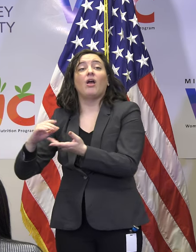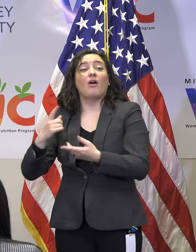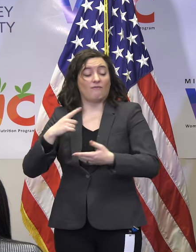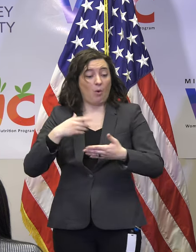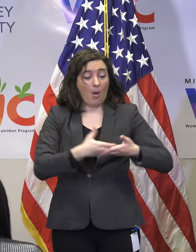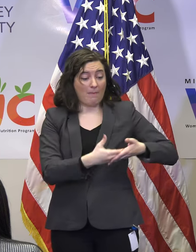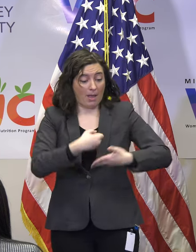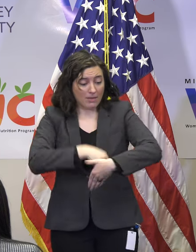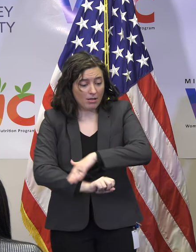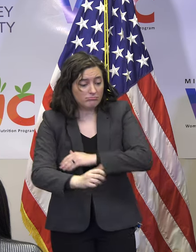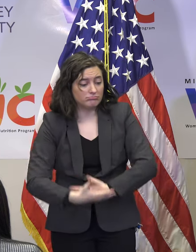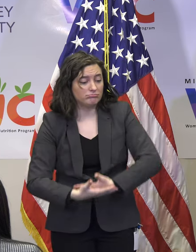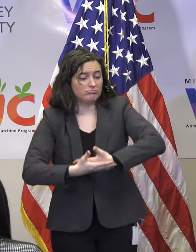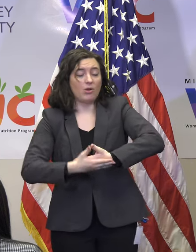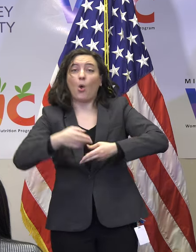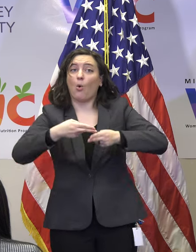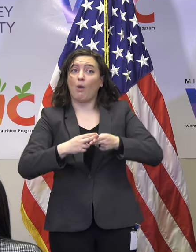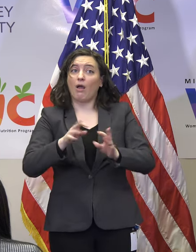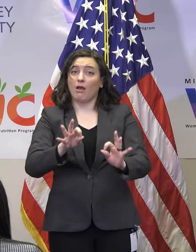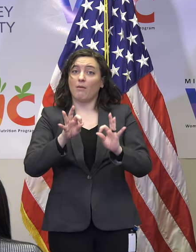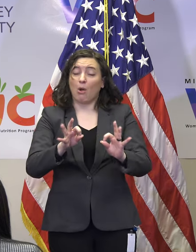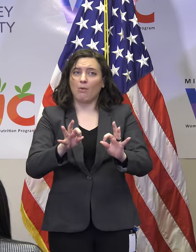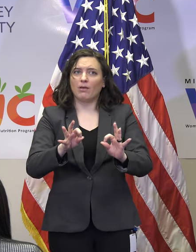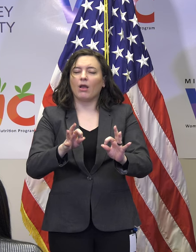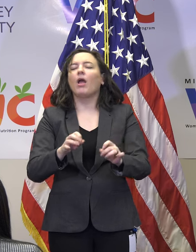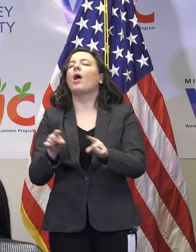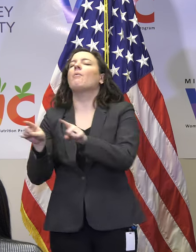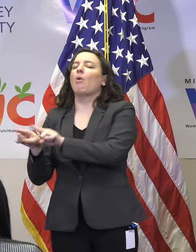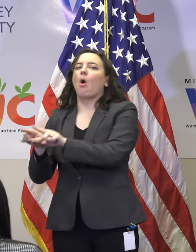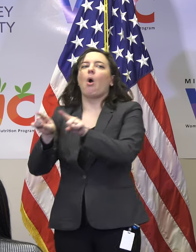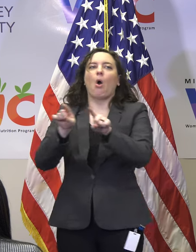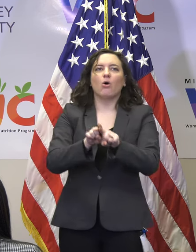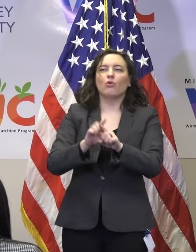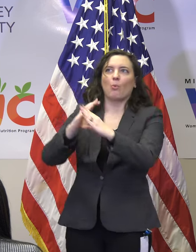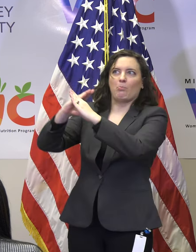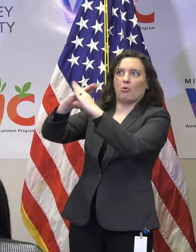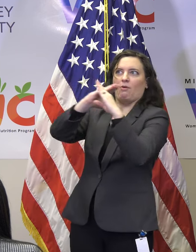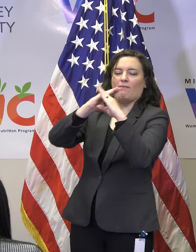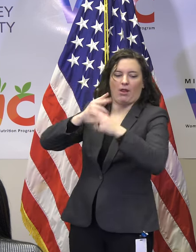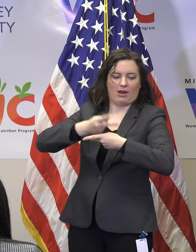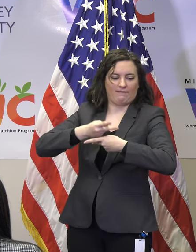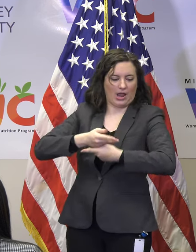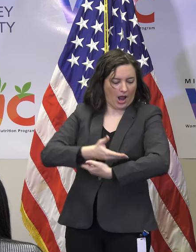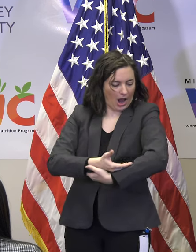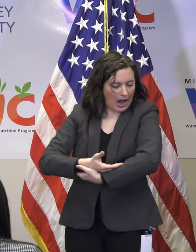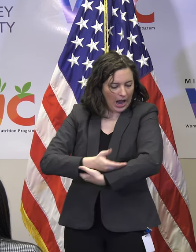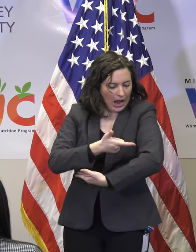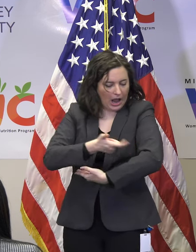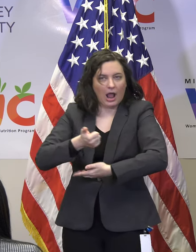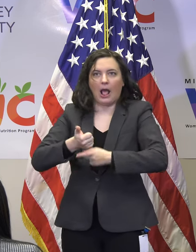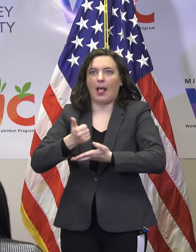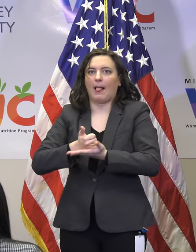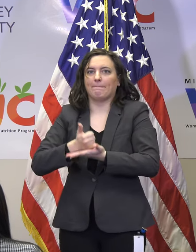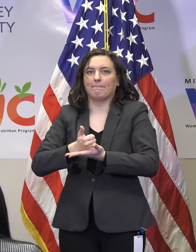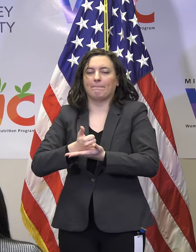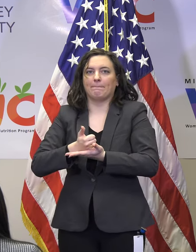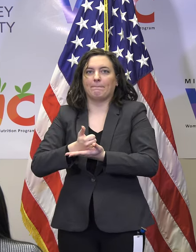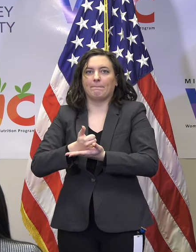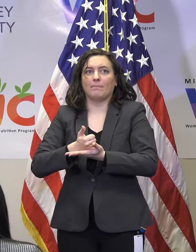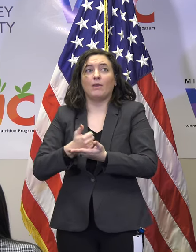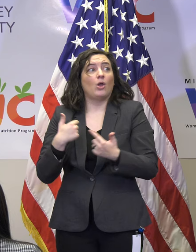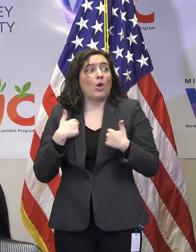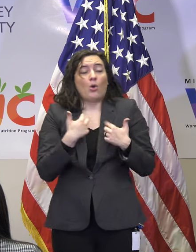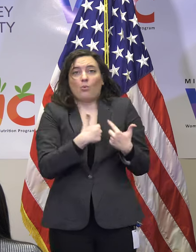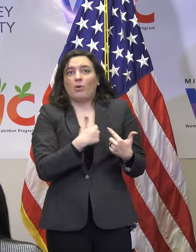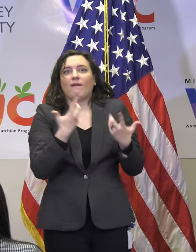of the immunizations and preventative care that is part of the WIC program. We know from evidence better cognitive